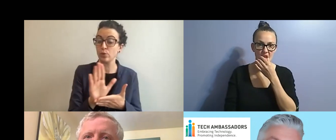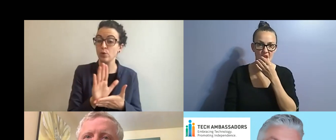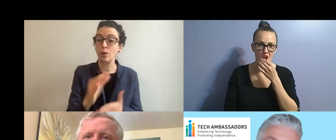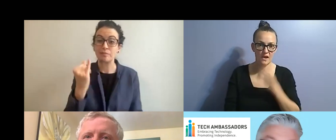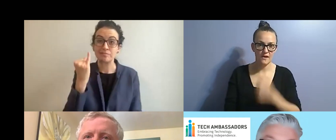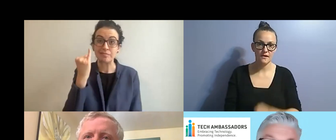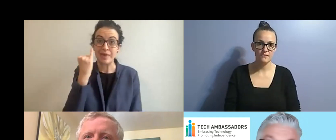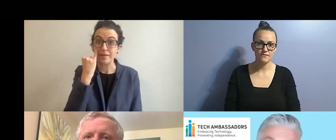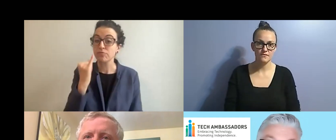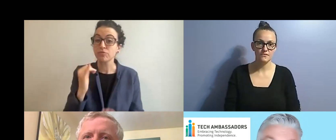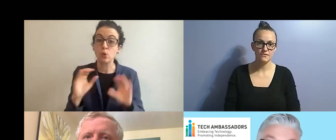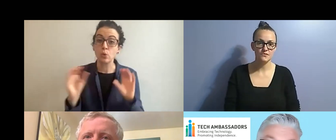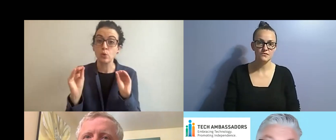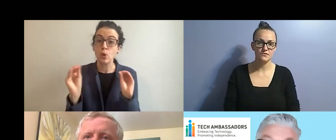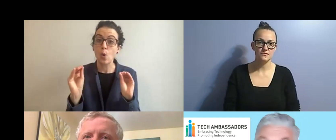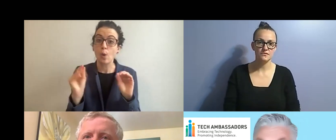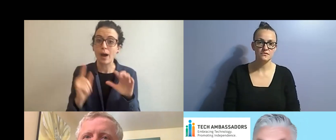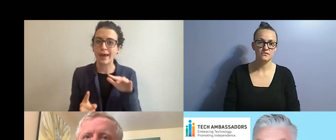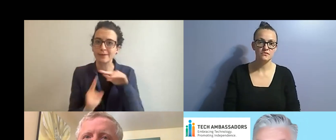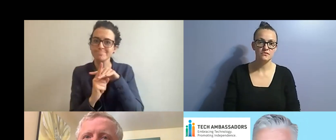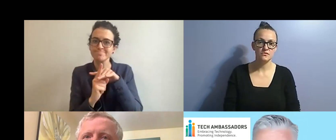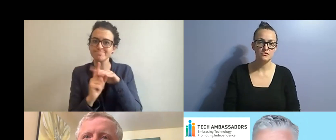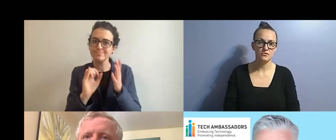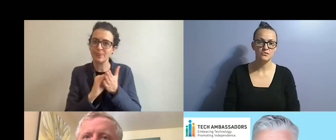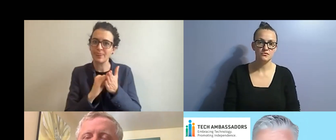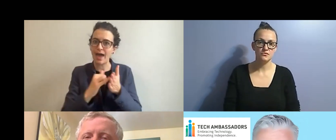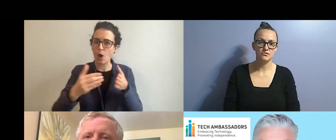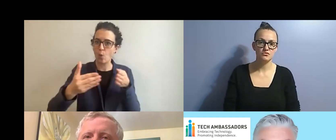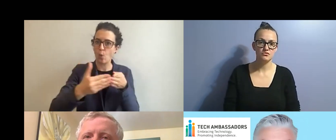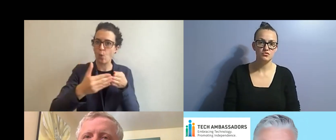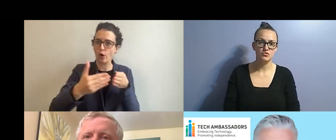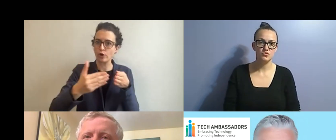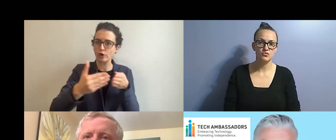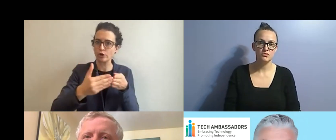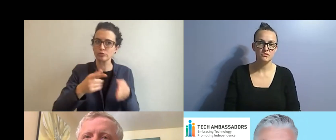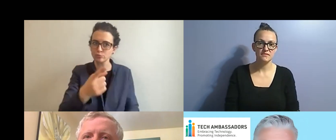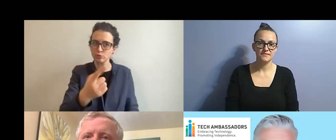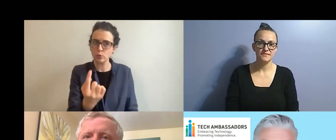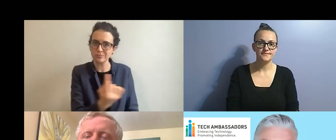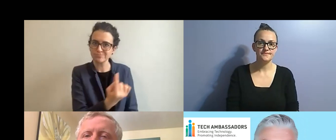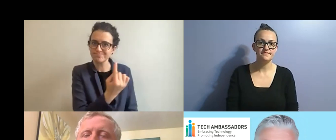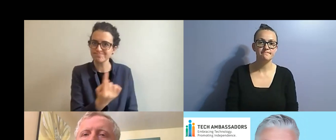to the corner to help you and you were by yourself.